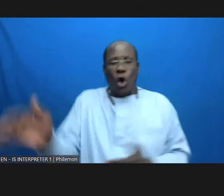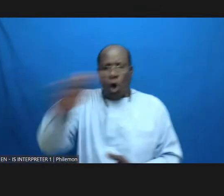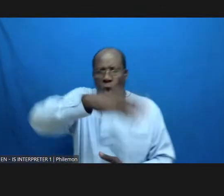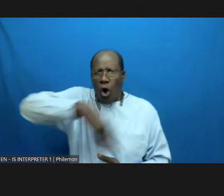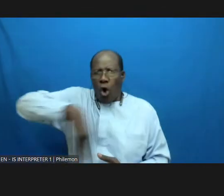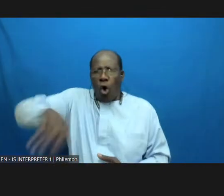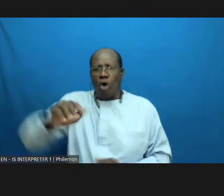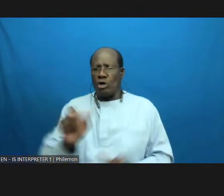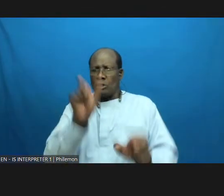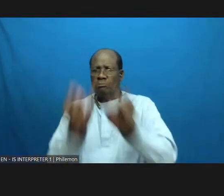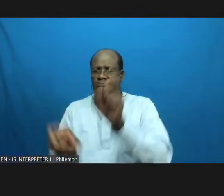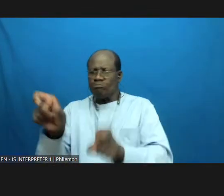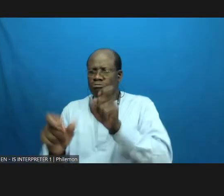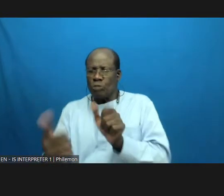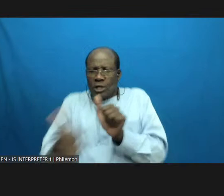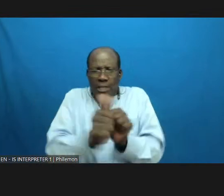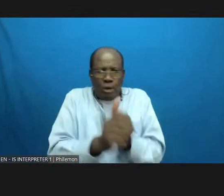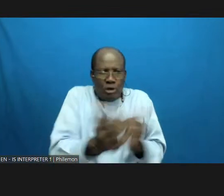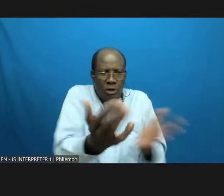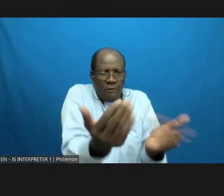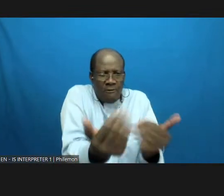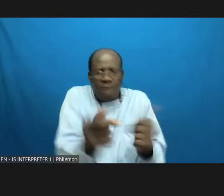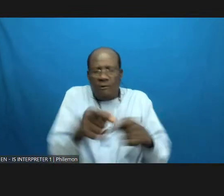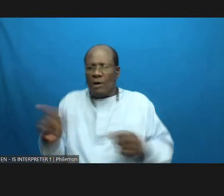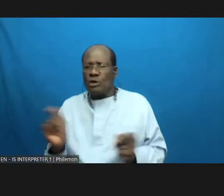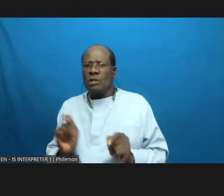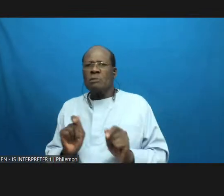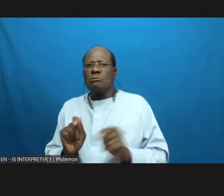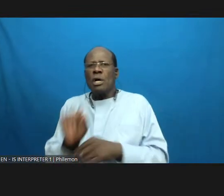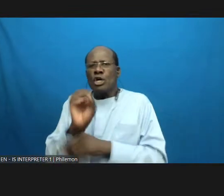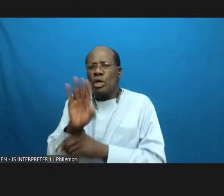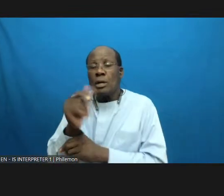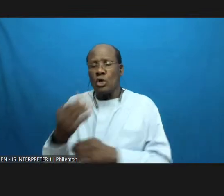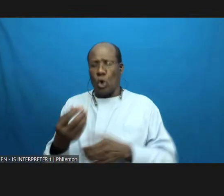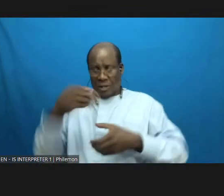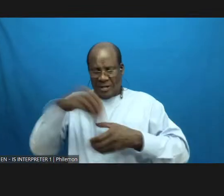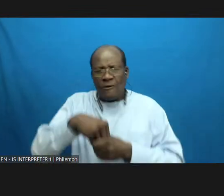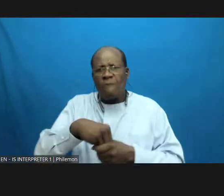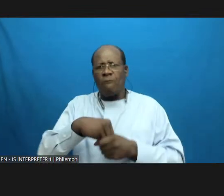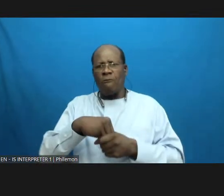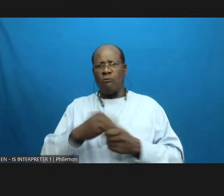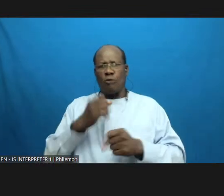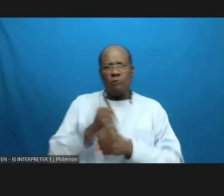plan, not just consultations, but active participation to